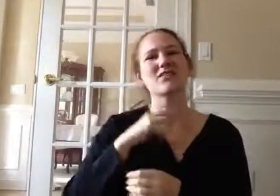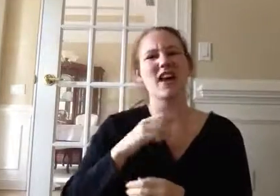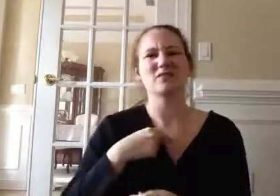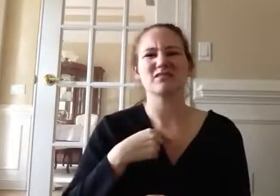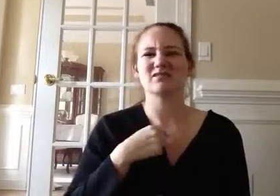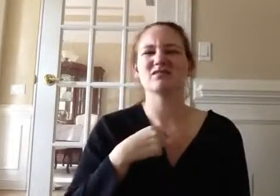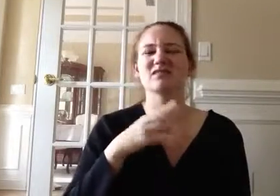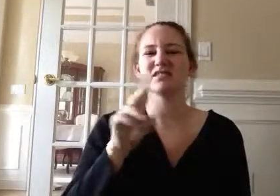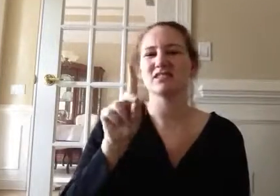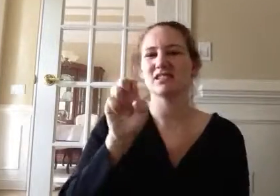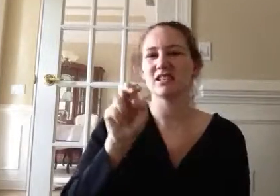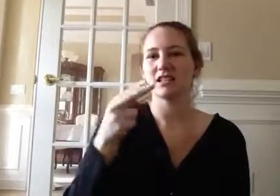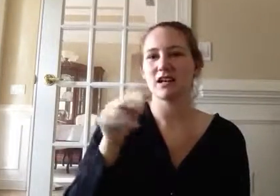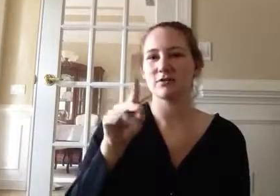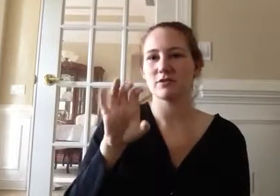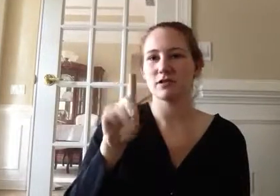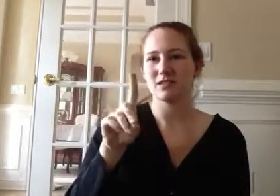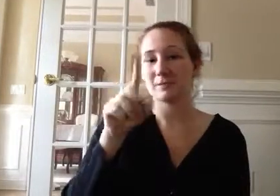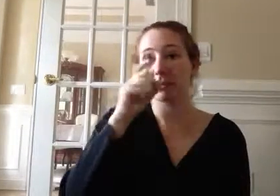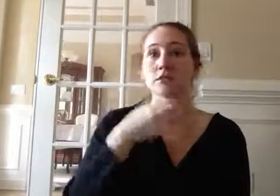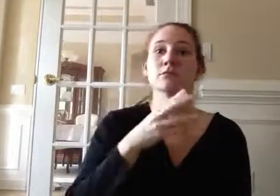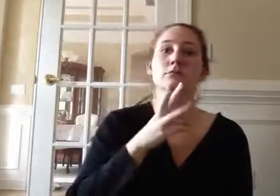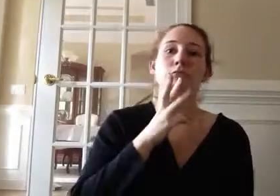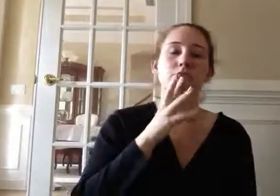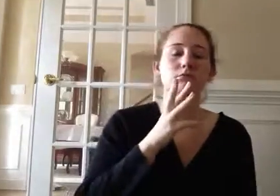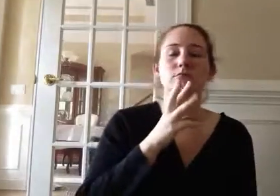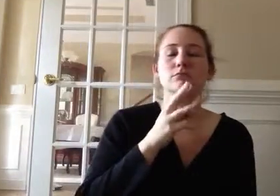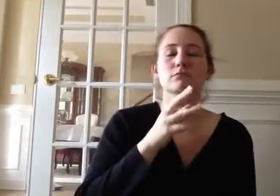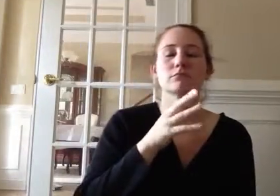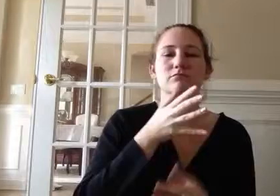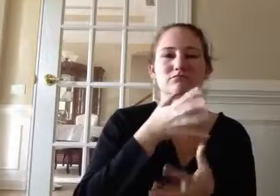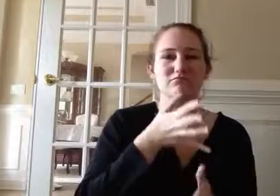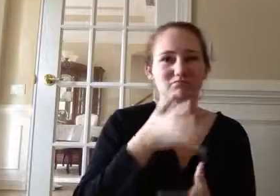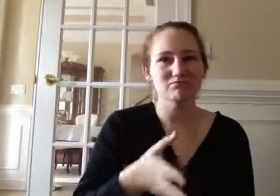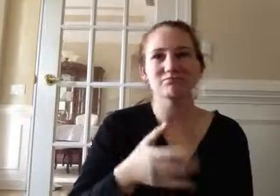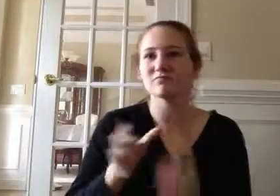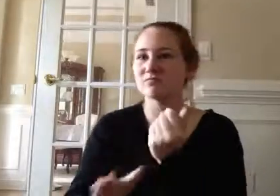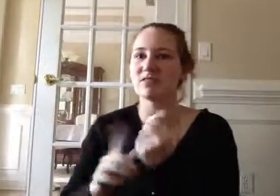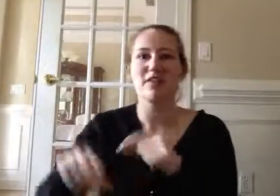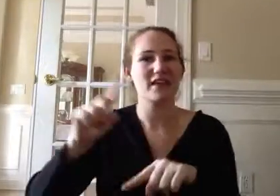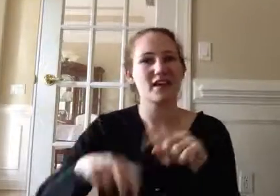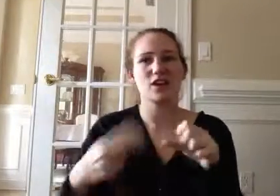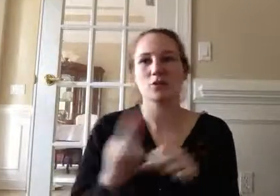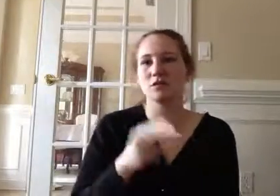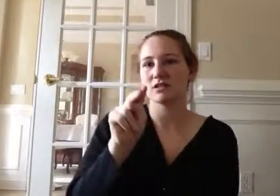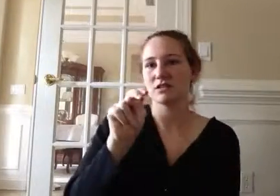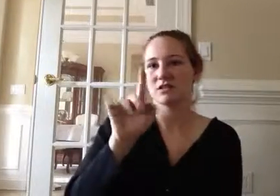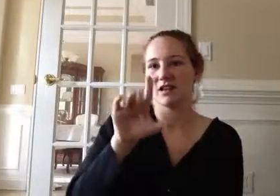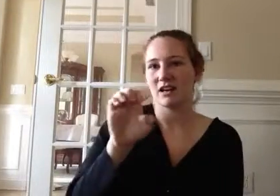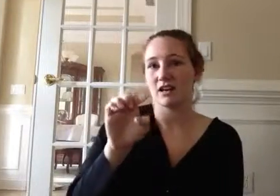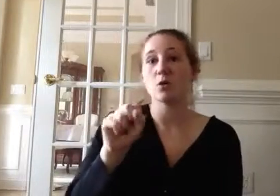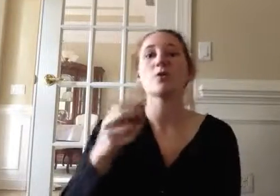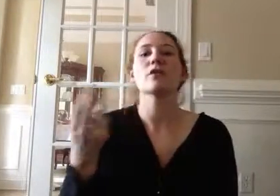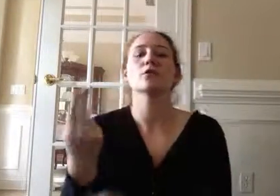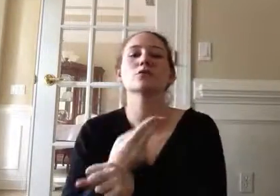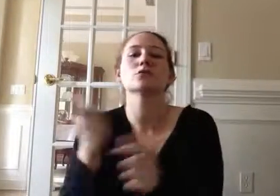and the vomiting, a normal needle couldn't be inserted, so they used a small bore needle instead. I